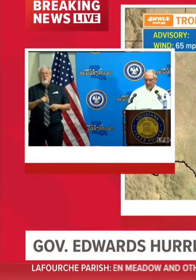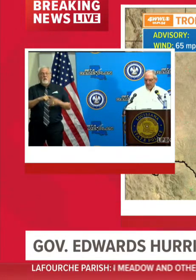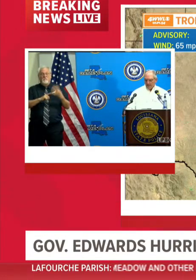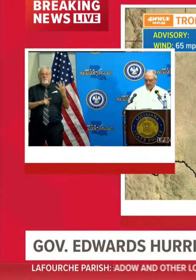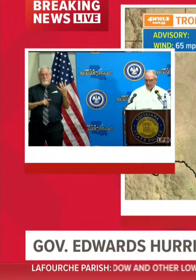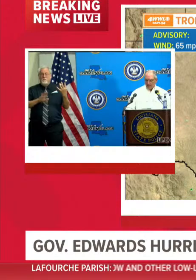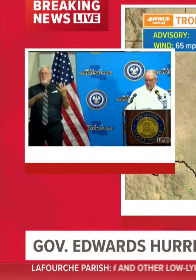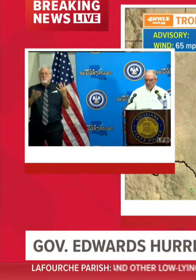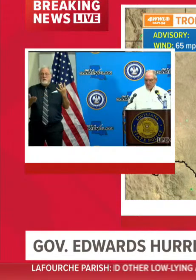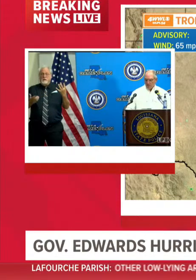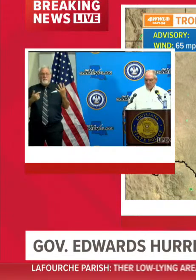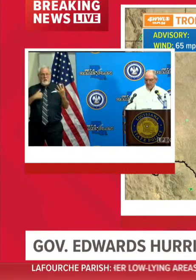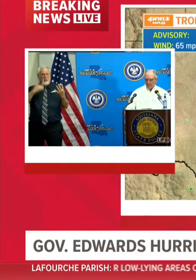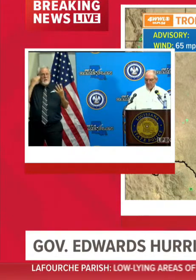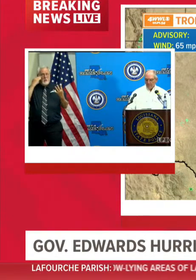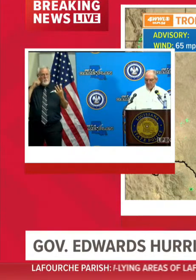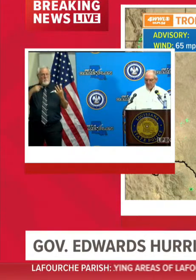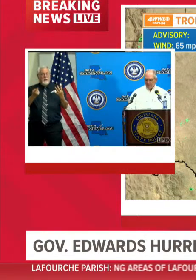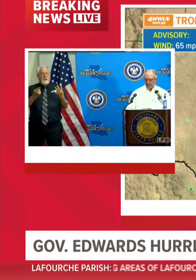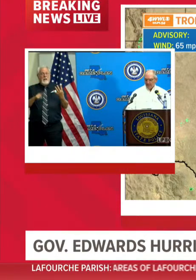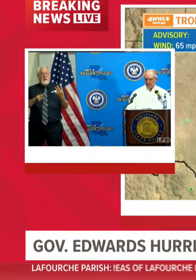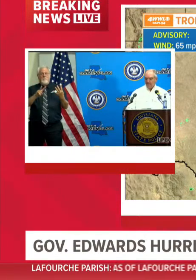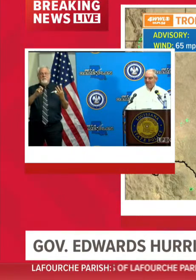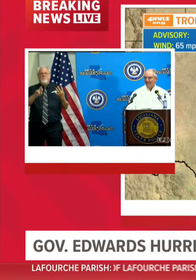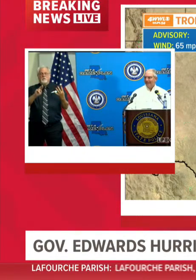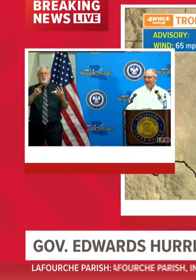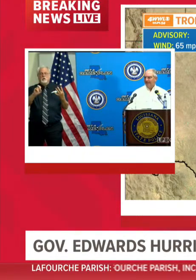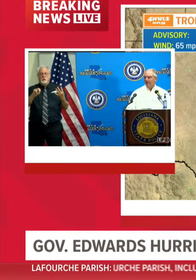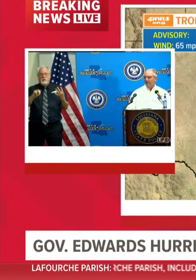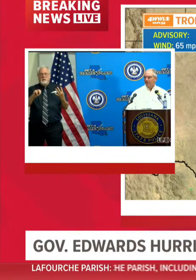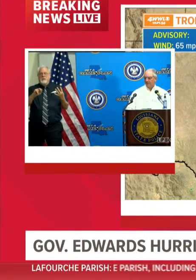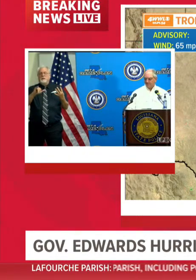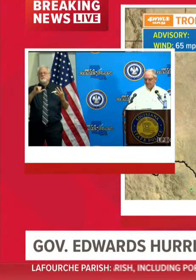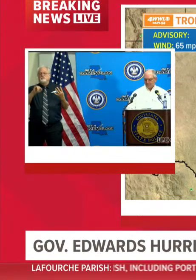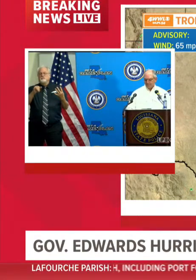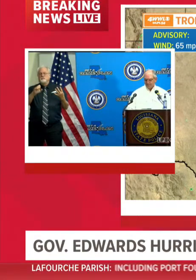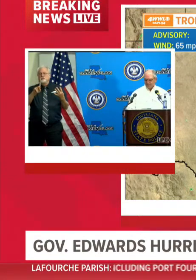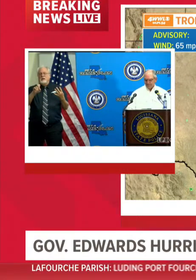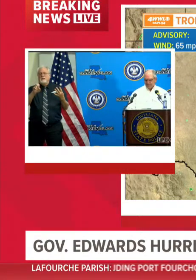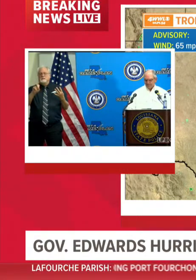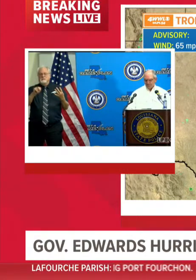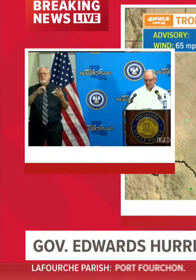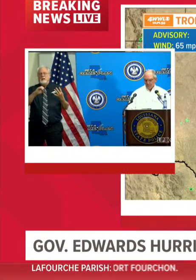4 fatalities that I'm aware of happened in Vernon, Jackson, and Acadia parishes.